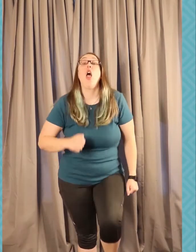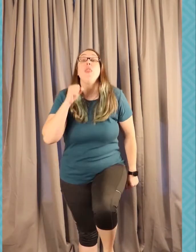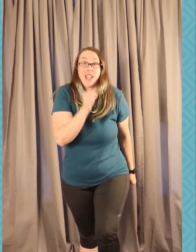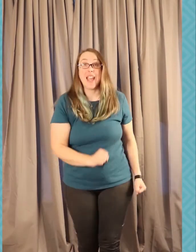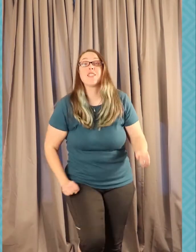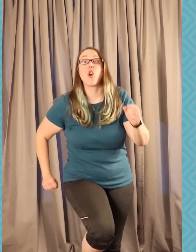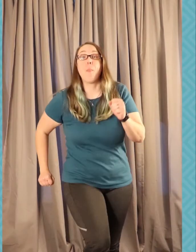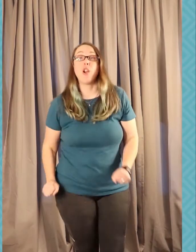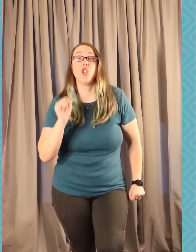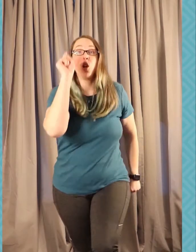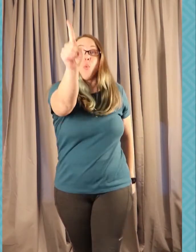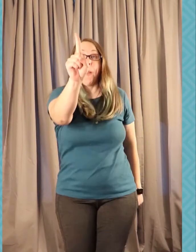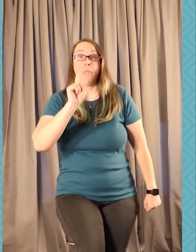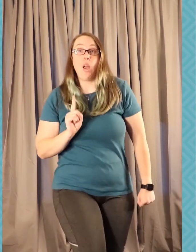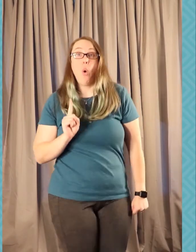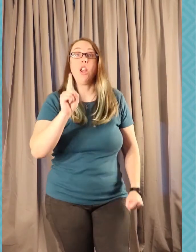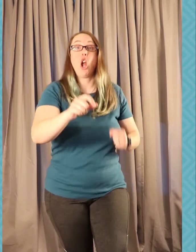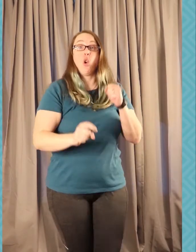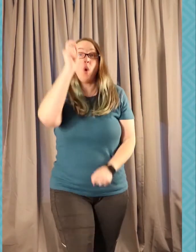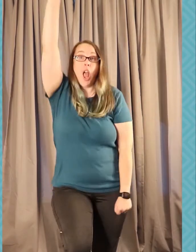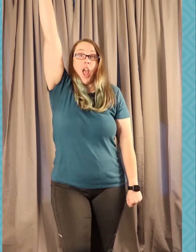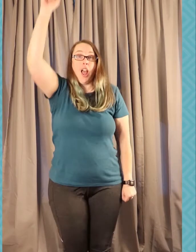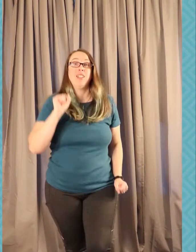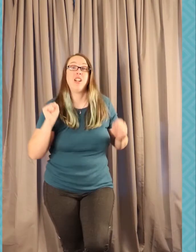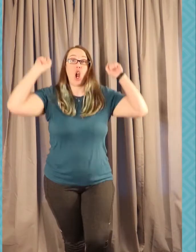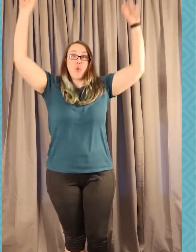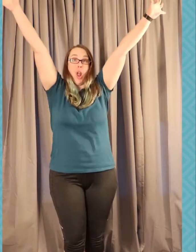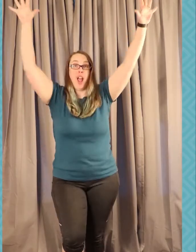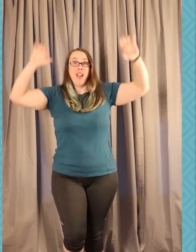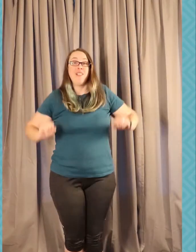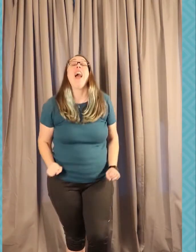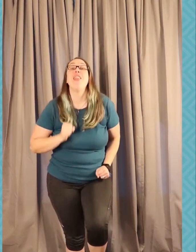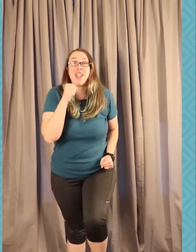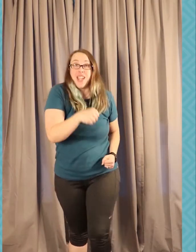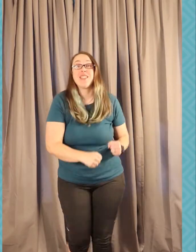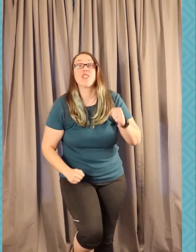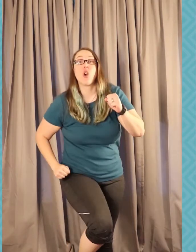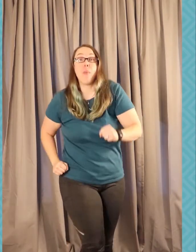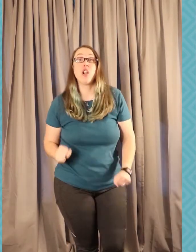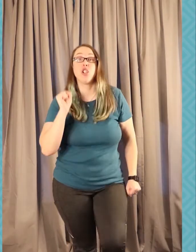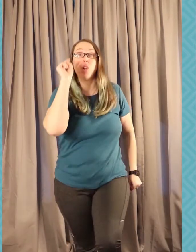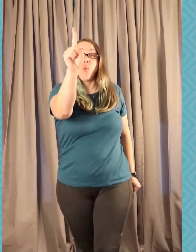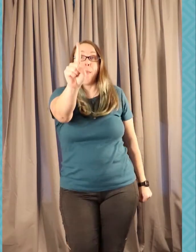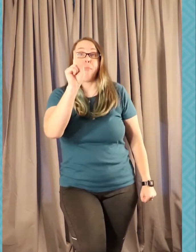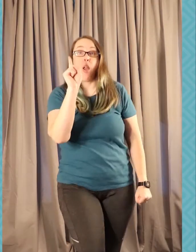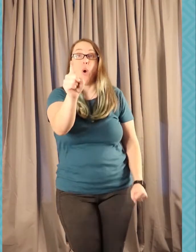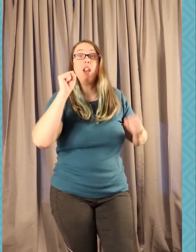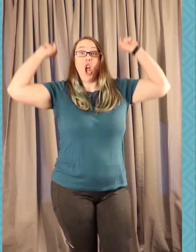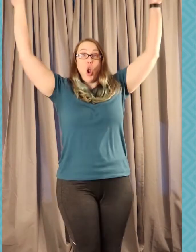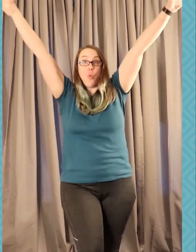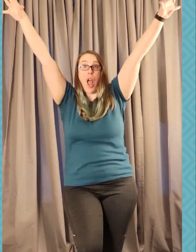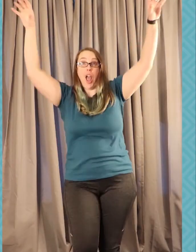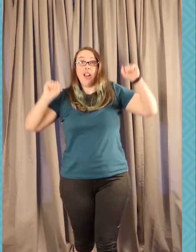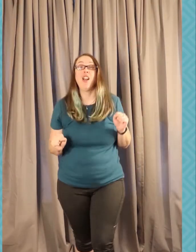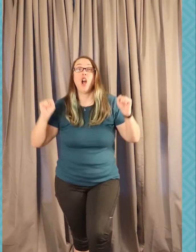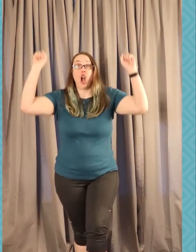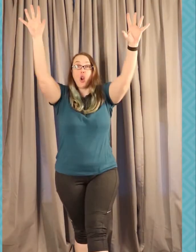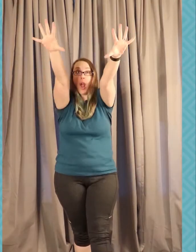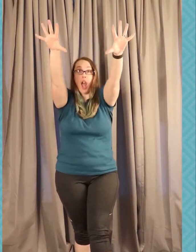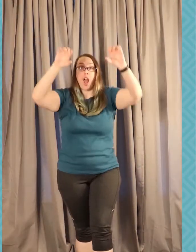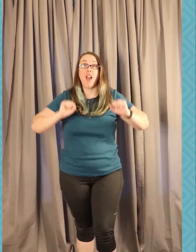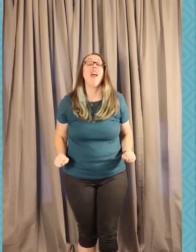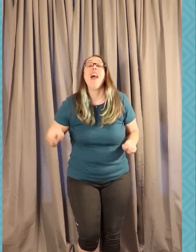The ants go marching one by one hurrah hurrah. The ants go marching one by one hurrah